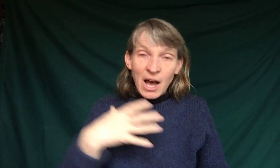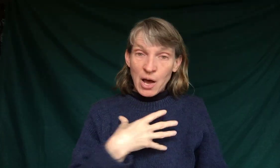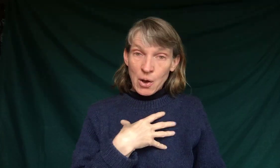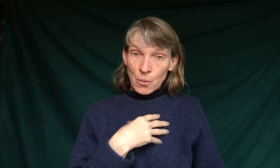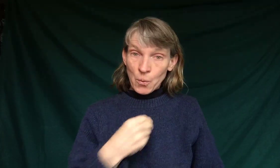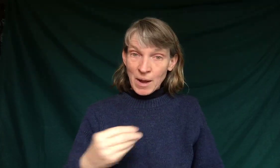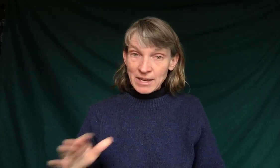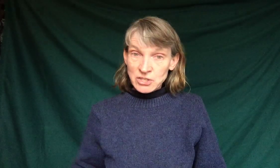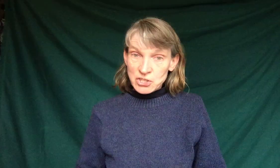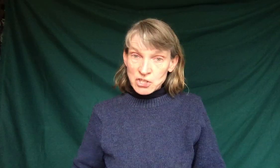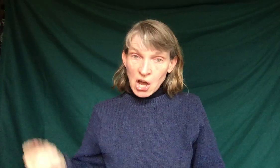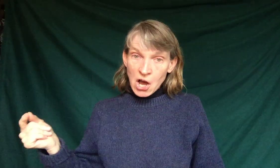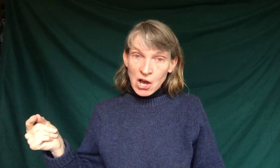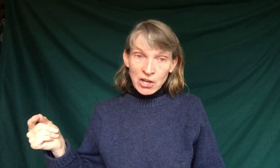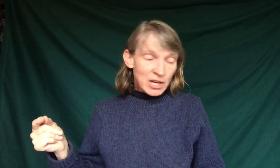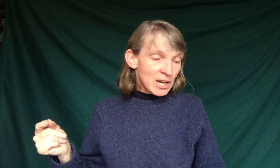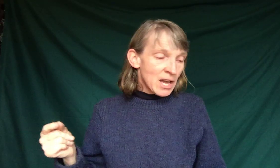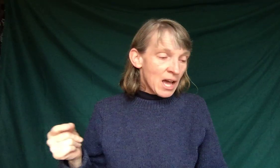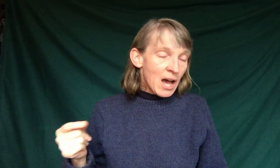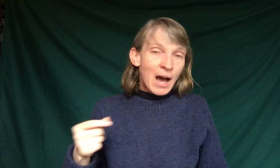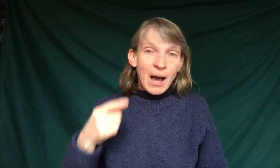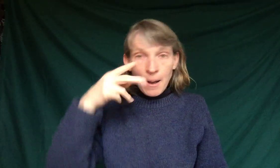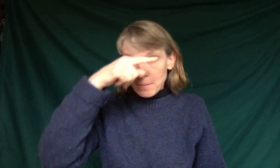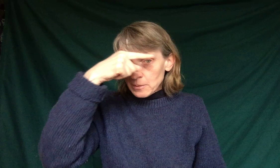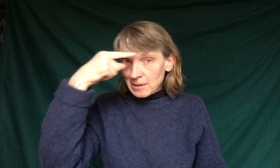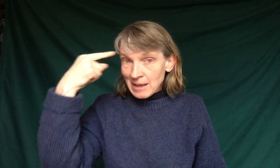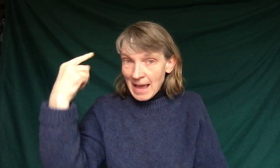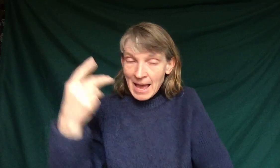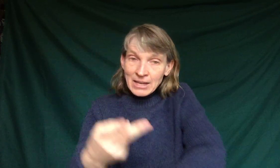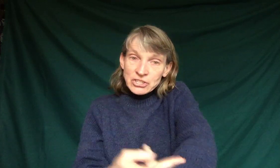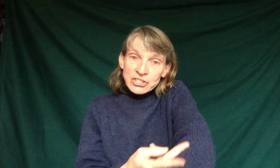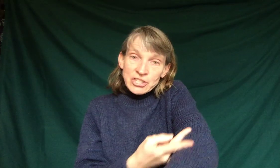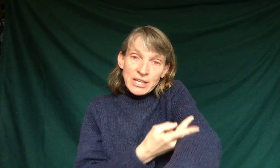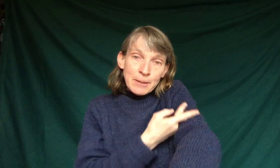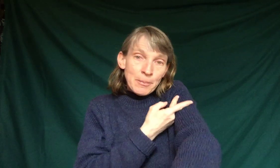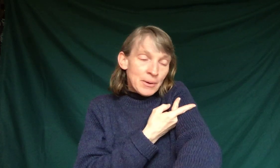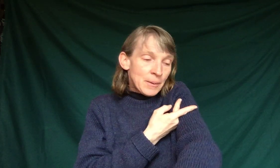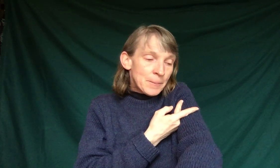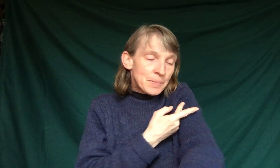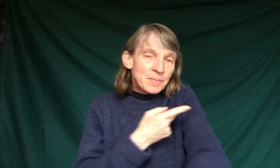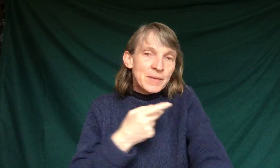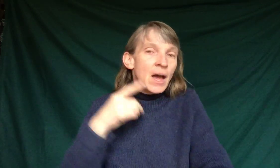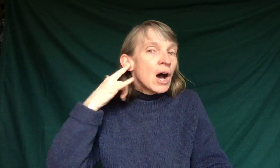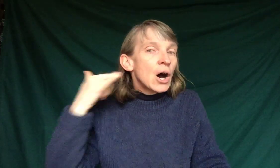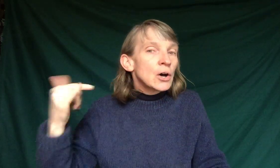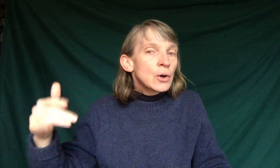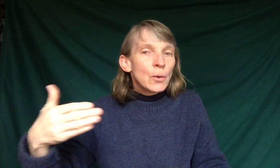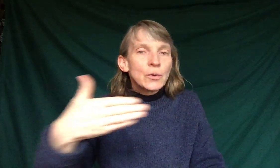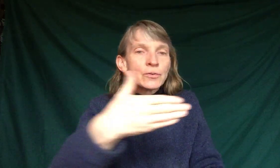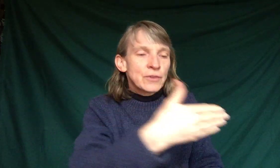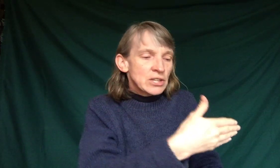a white dog, a black sheep, a